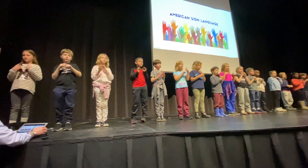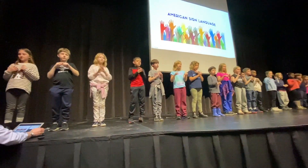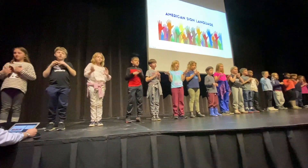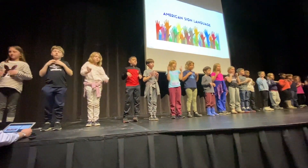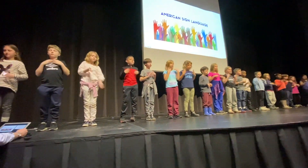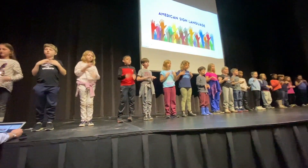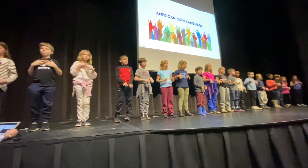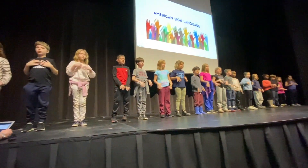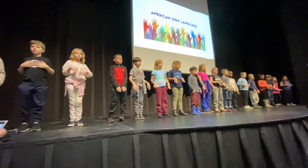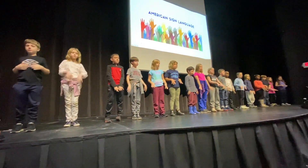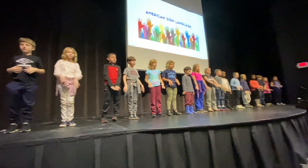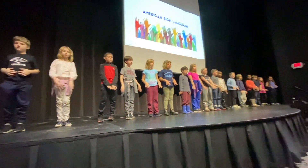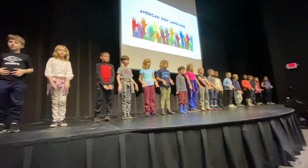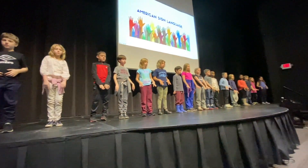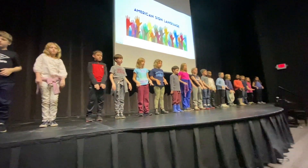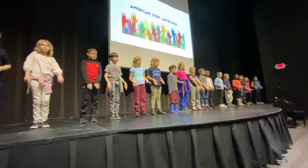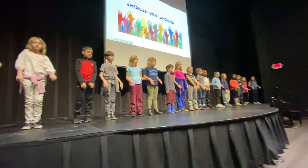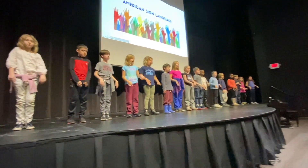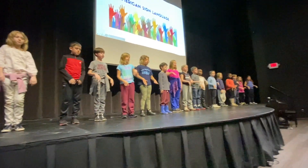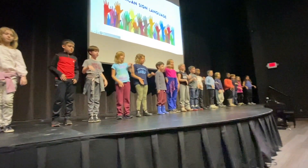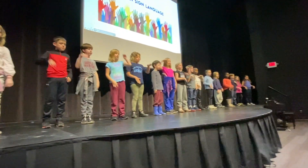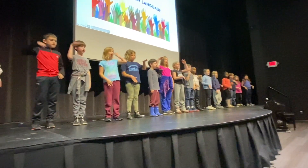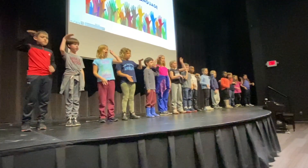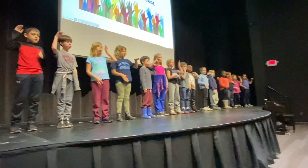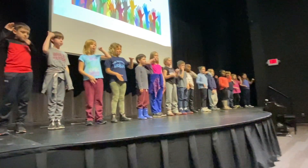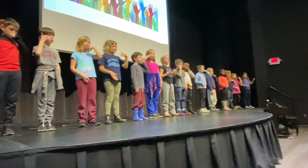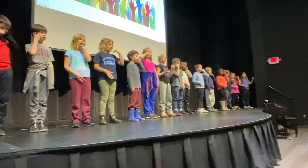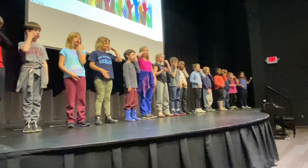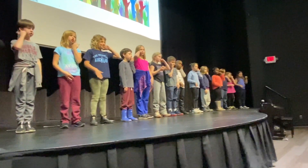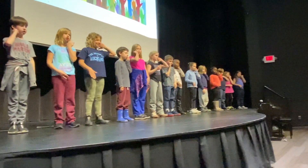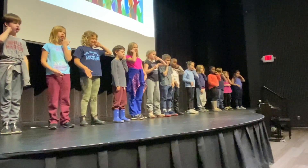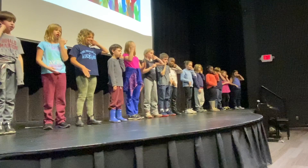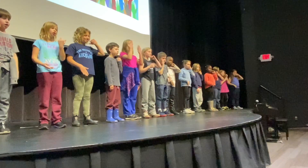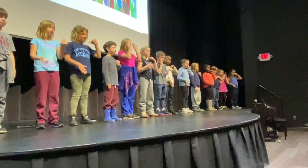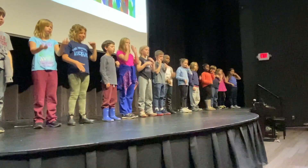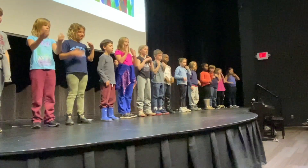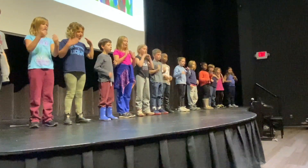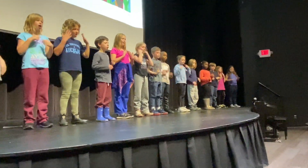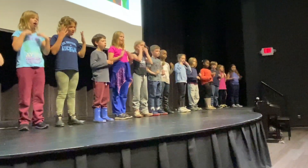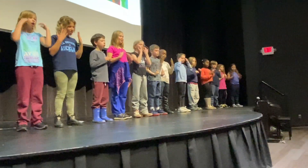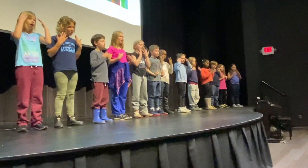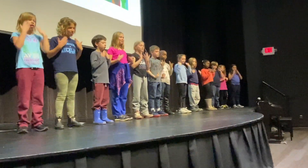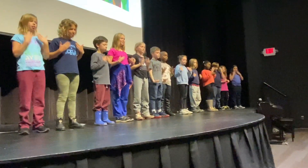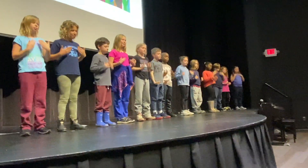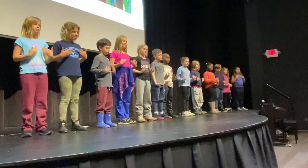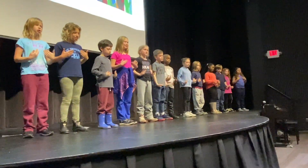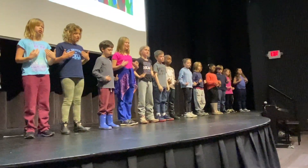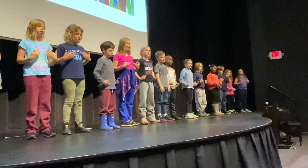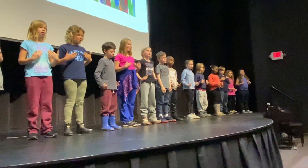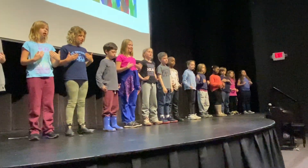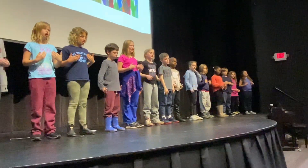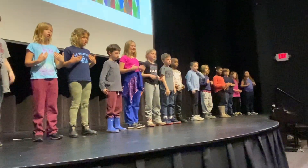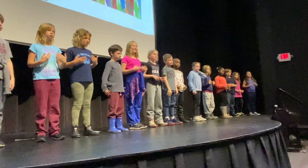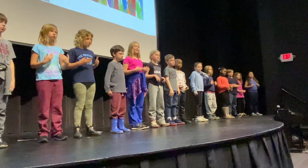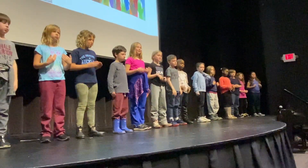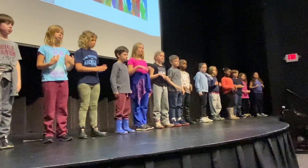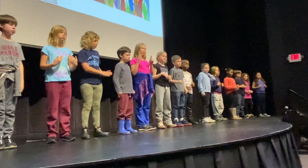your broken parts. I've learned to be ashamed of all my scars.